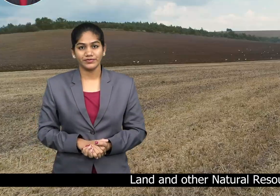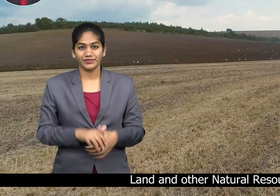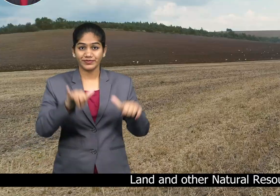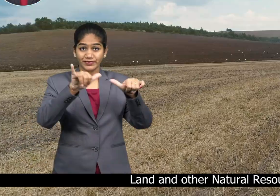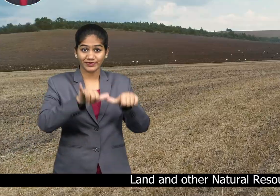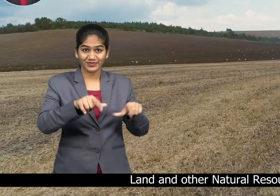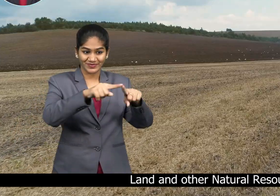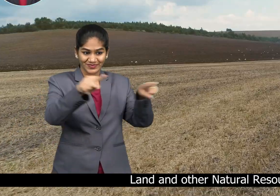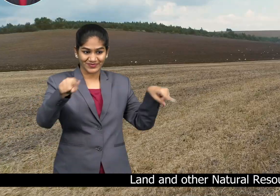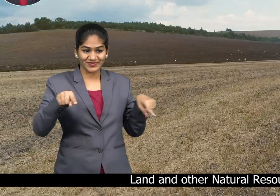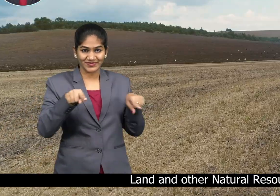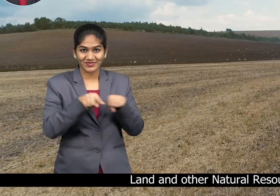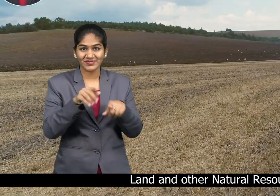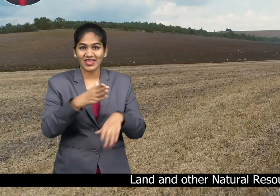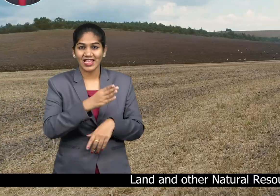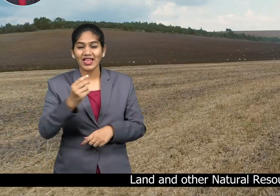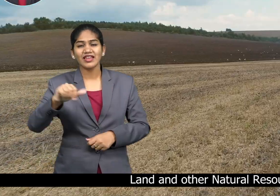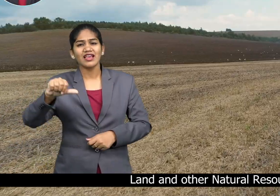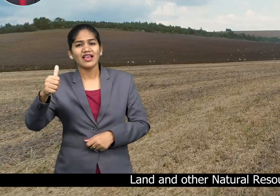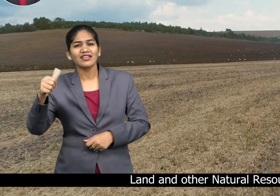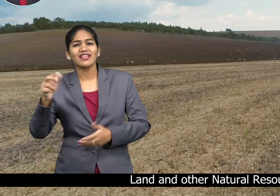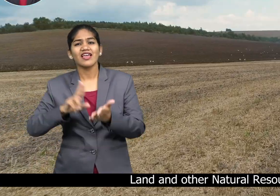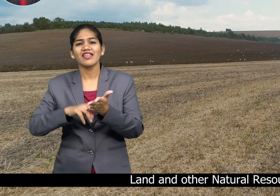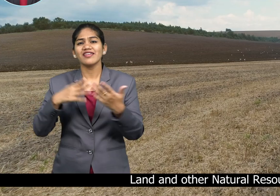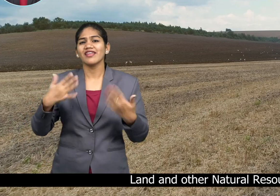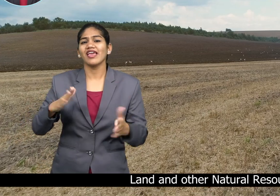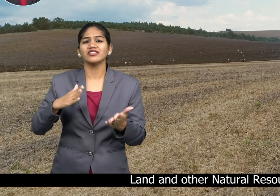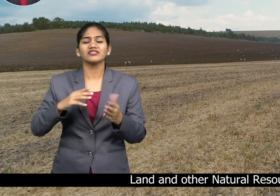Land and other natural resources.